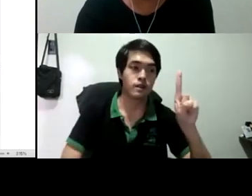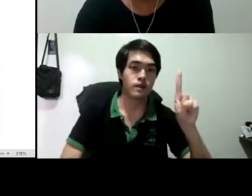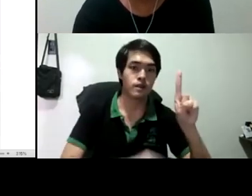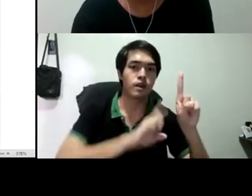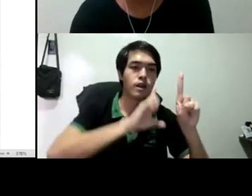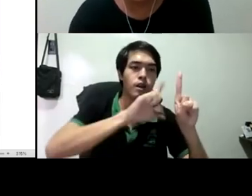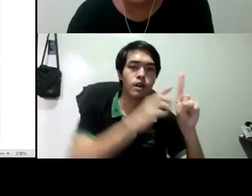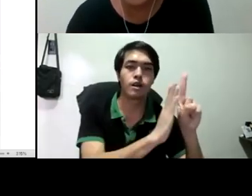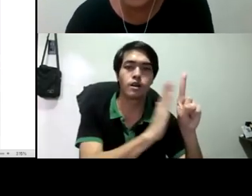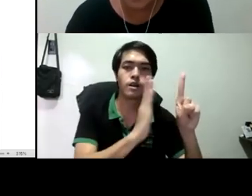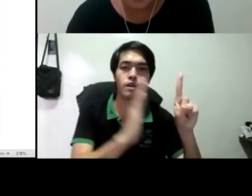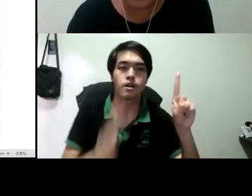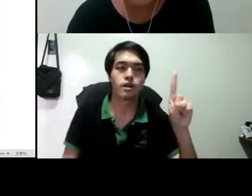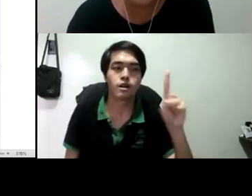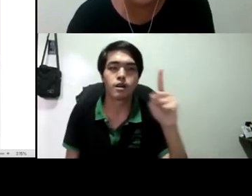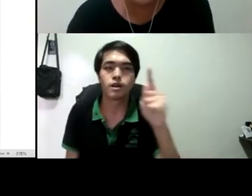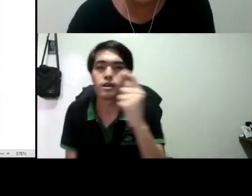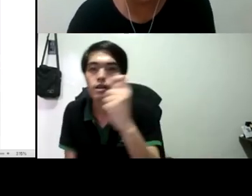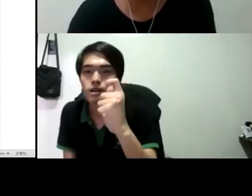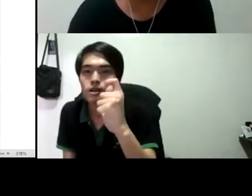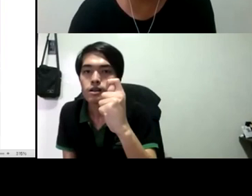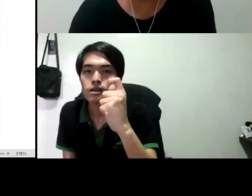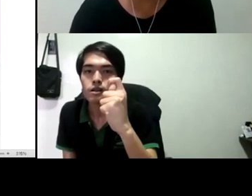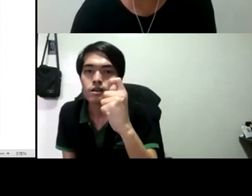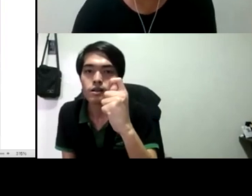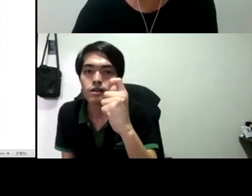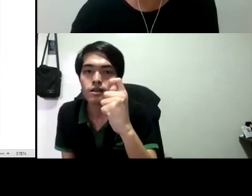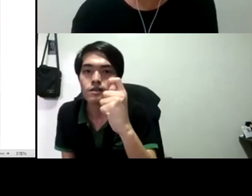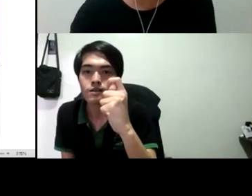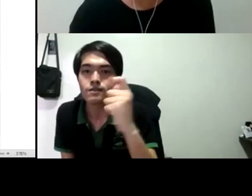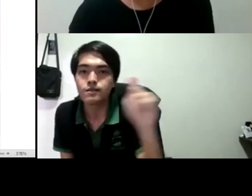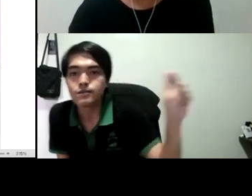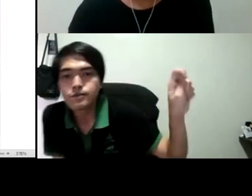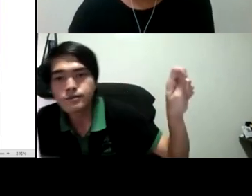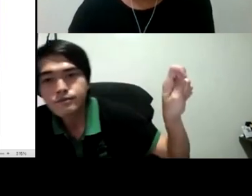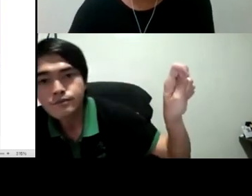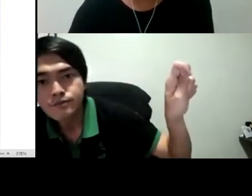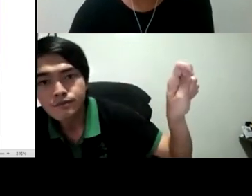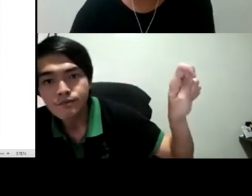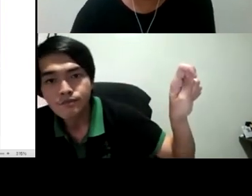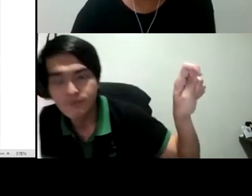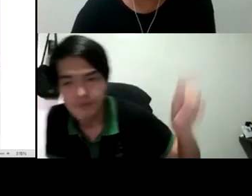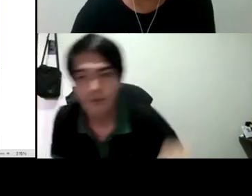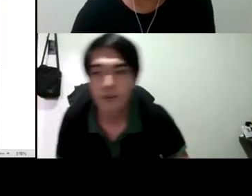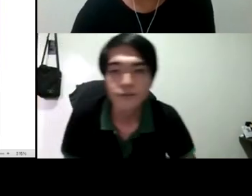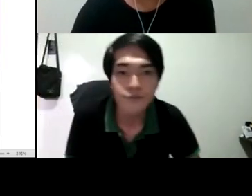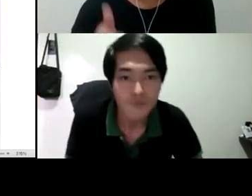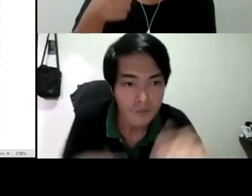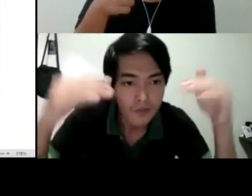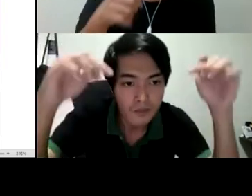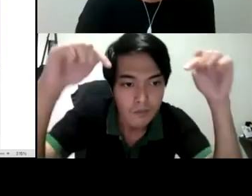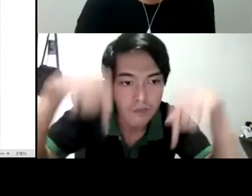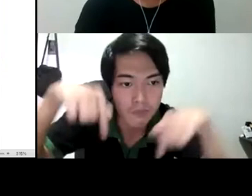So one is with that handshake with its finger up, and then T okay,